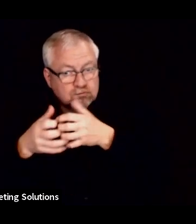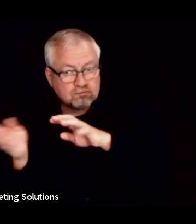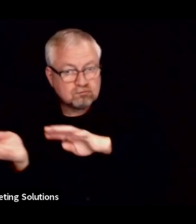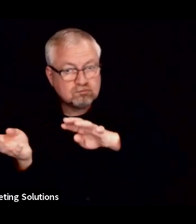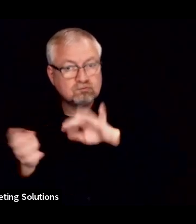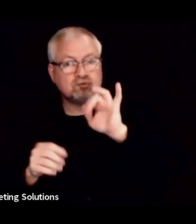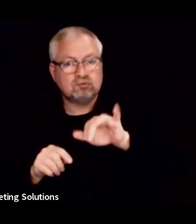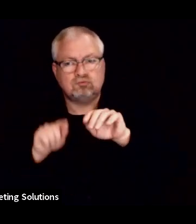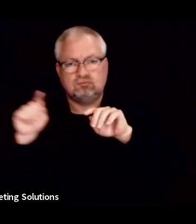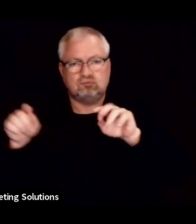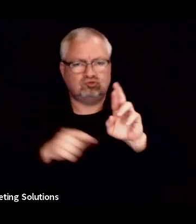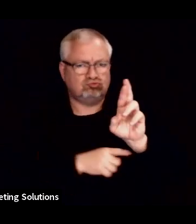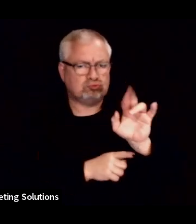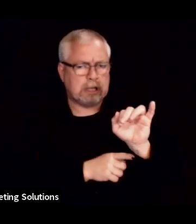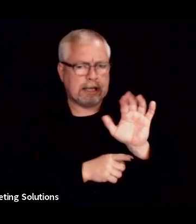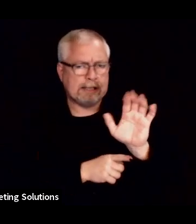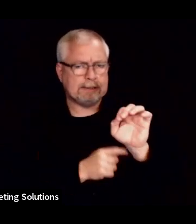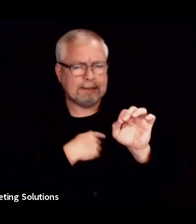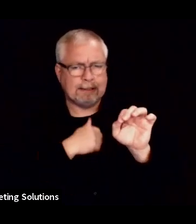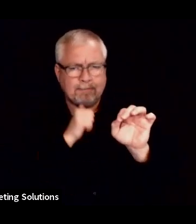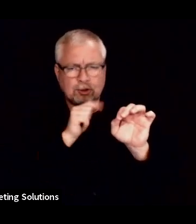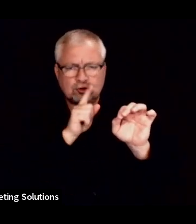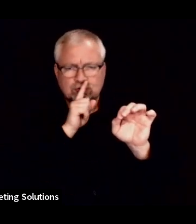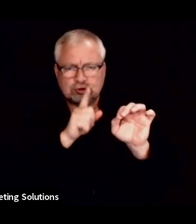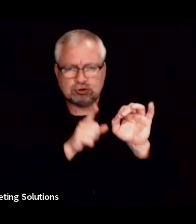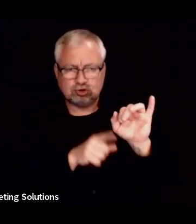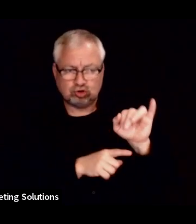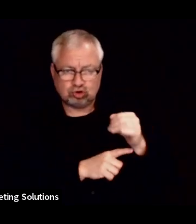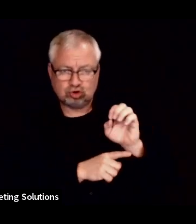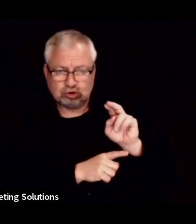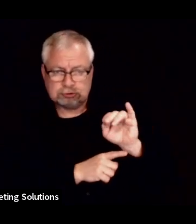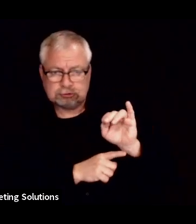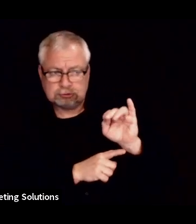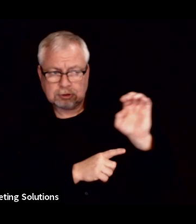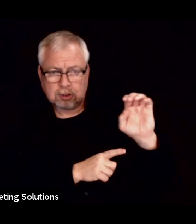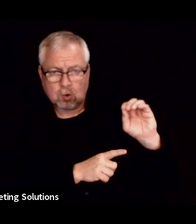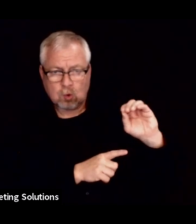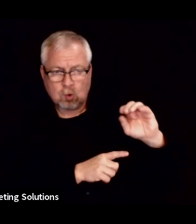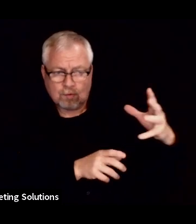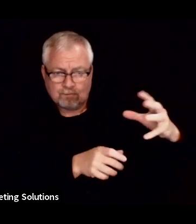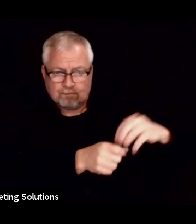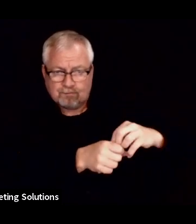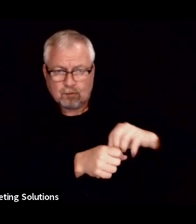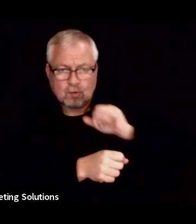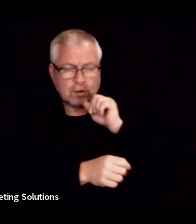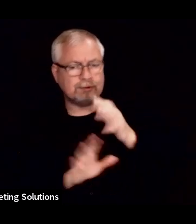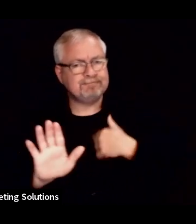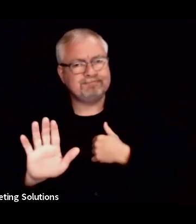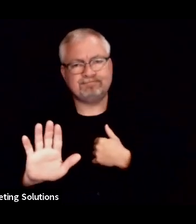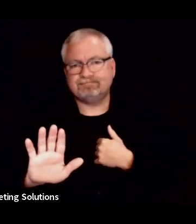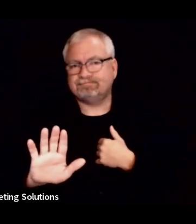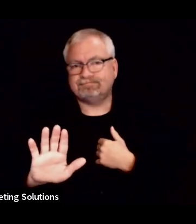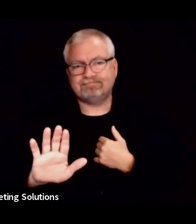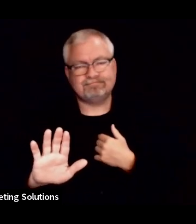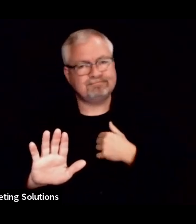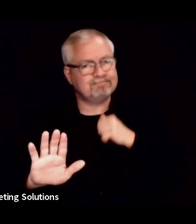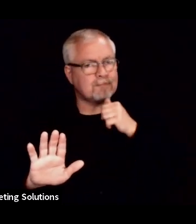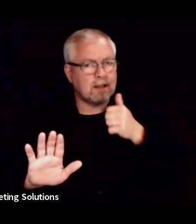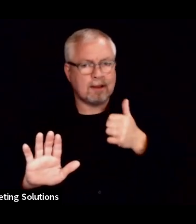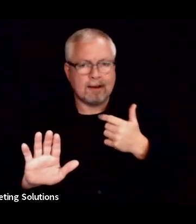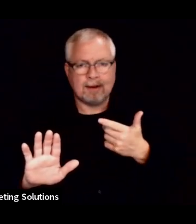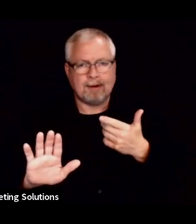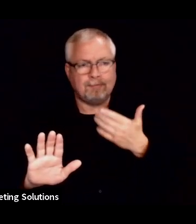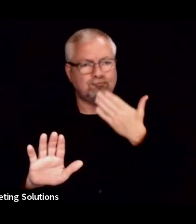any indication about that. Sorry, we're not as good on the spot as Chris on that. Sorry about that.